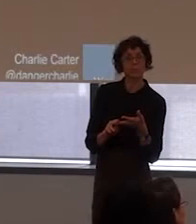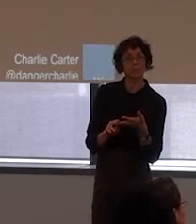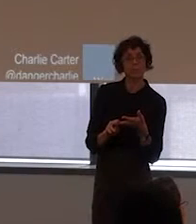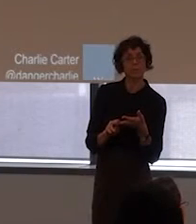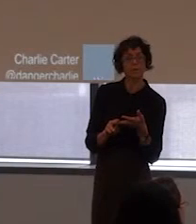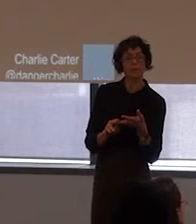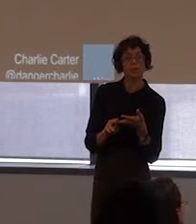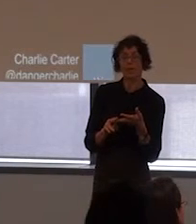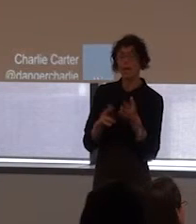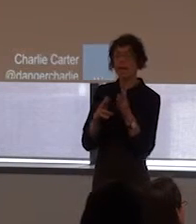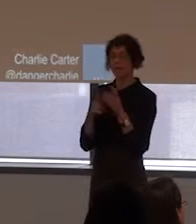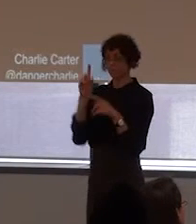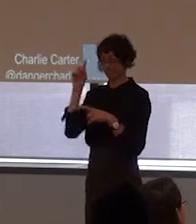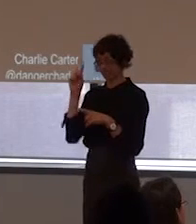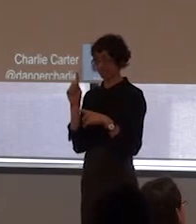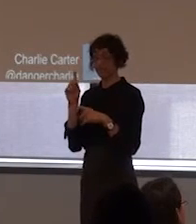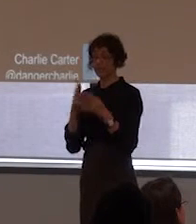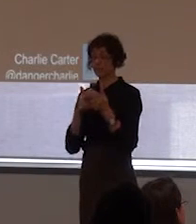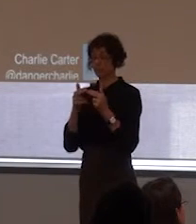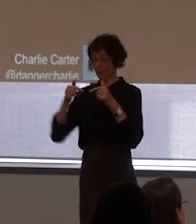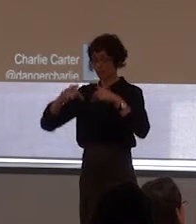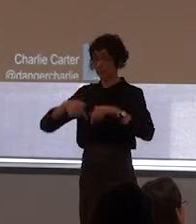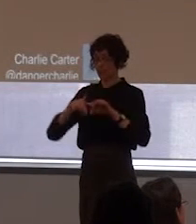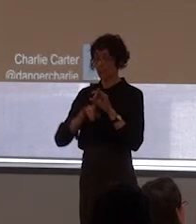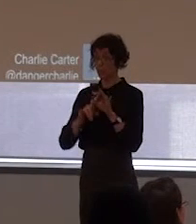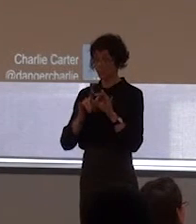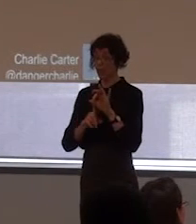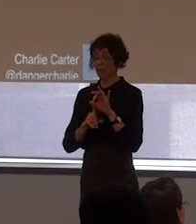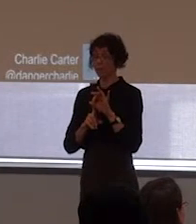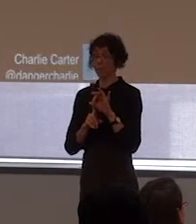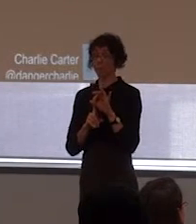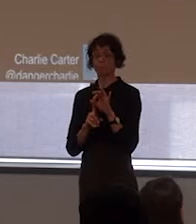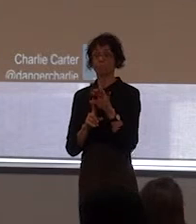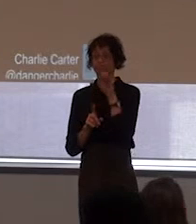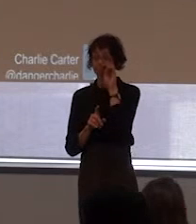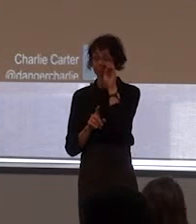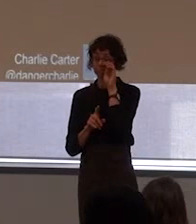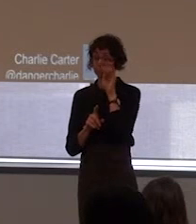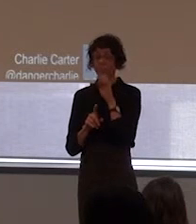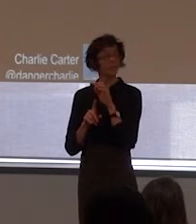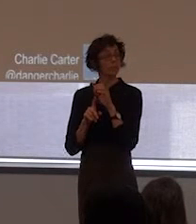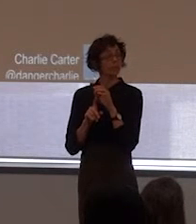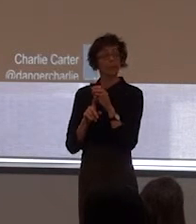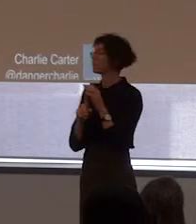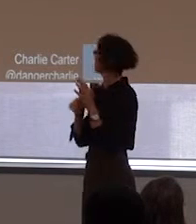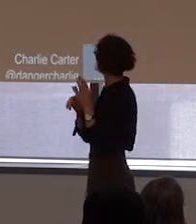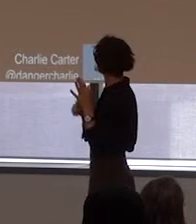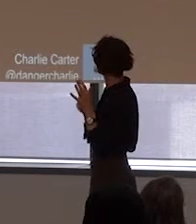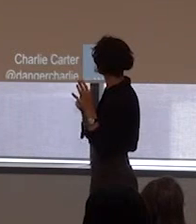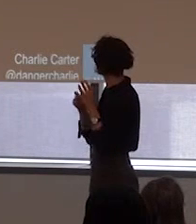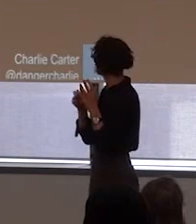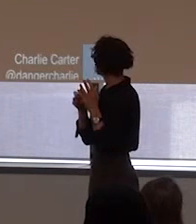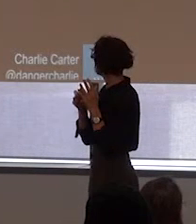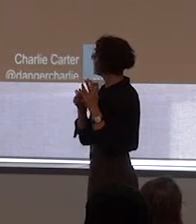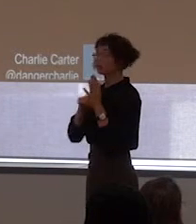Okay. NVDA is developed here in Queensland. This is Jamie Ter. He went to